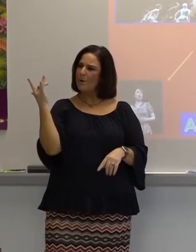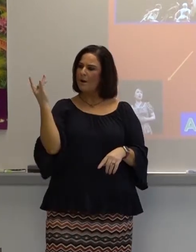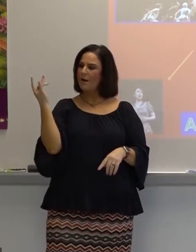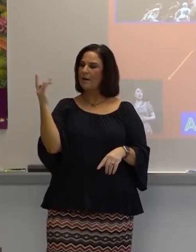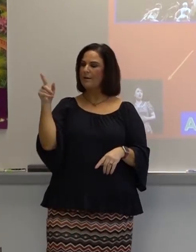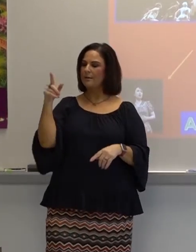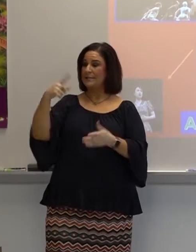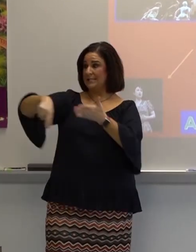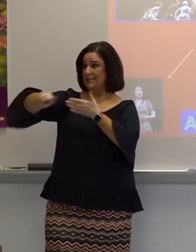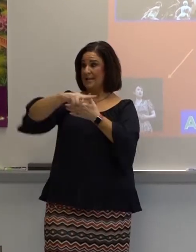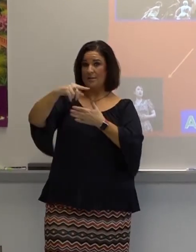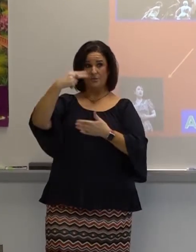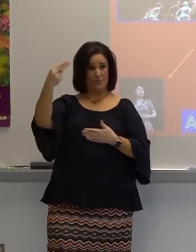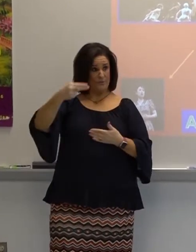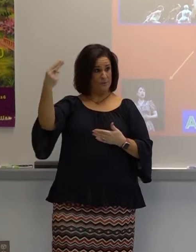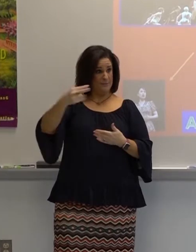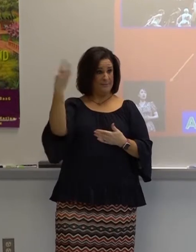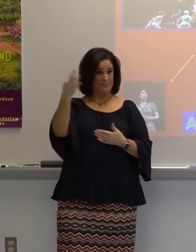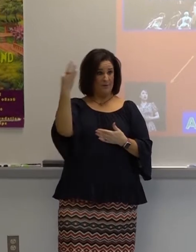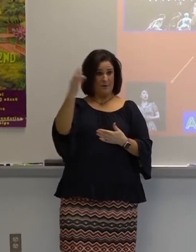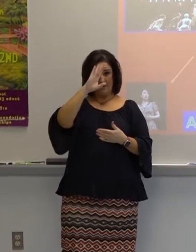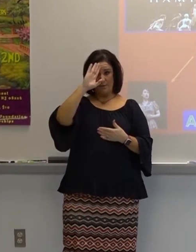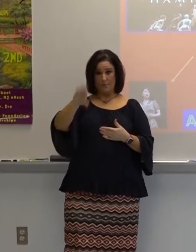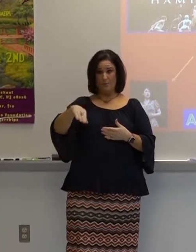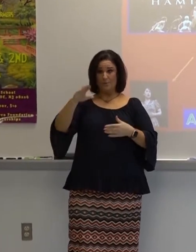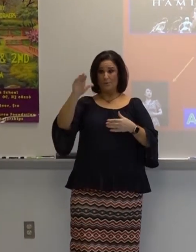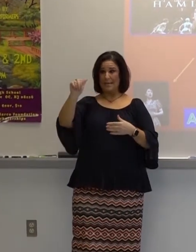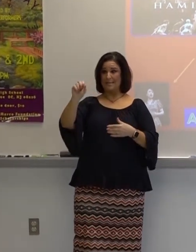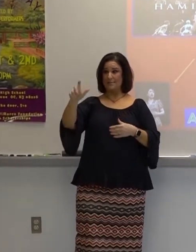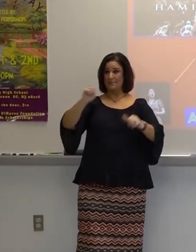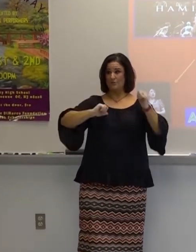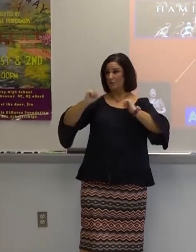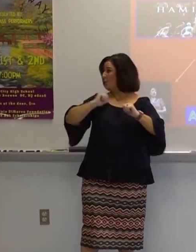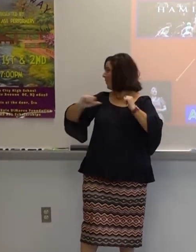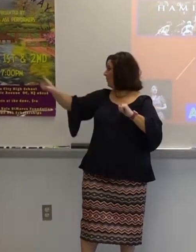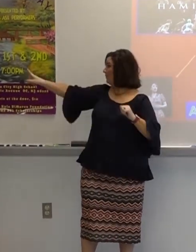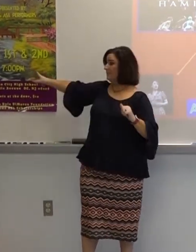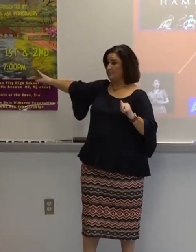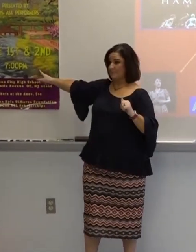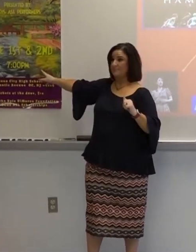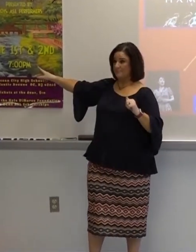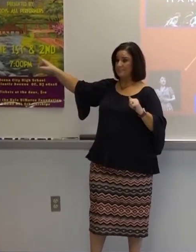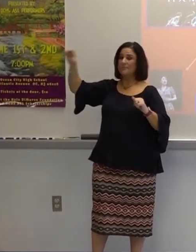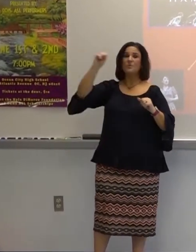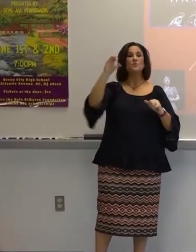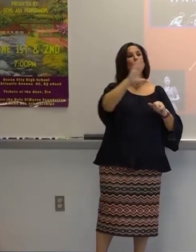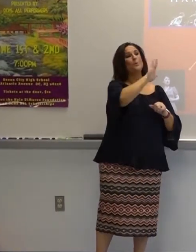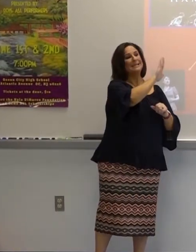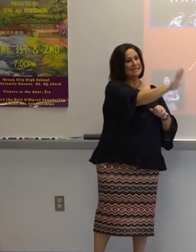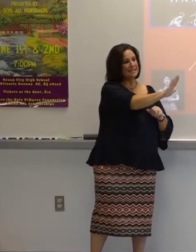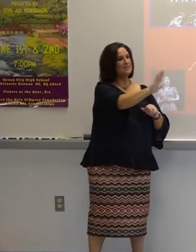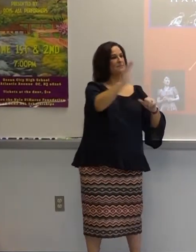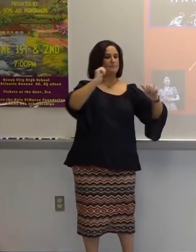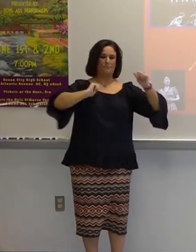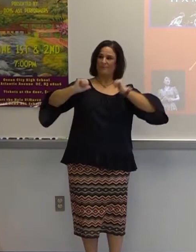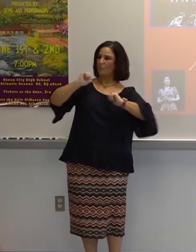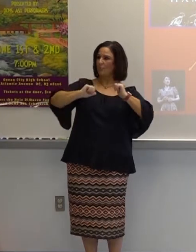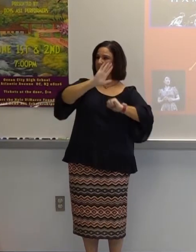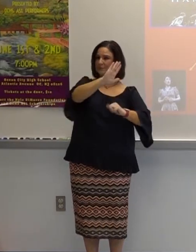I asked him to come here today because we all know that our big ASL show is next Thursday and Friday.